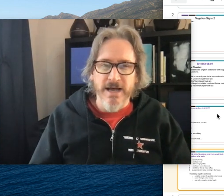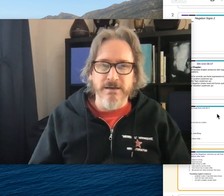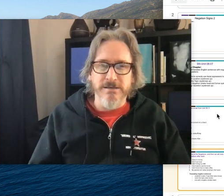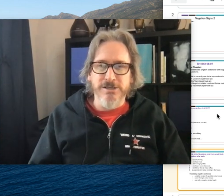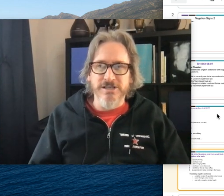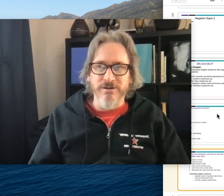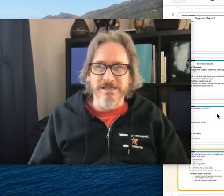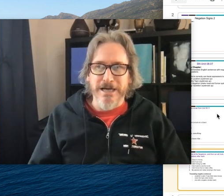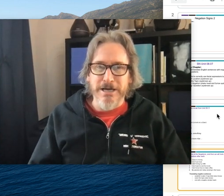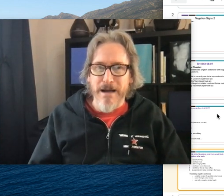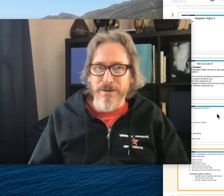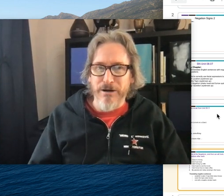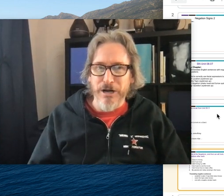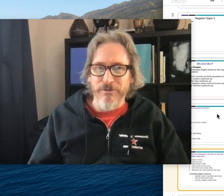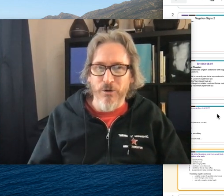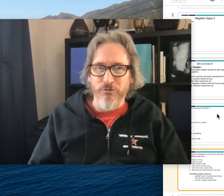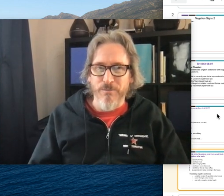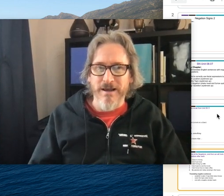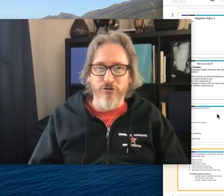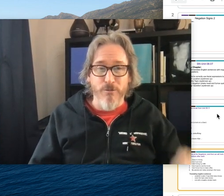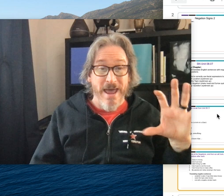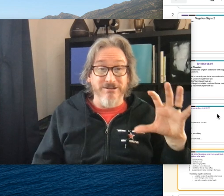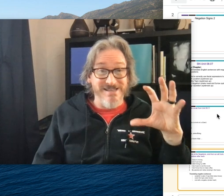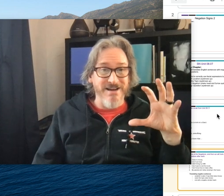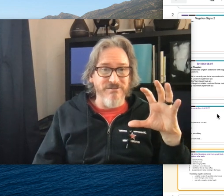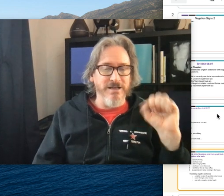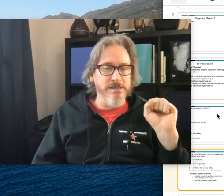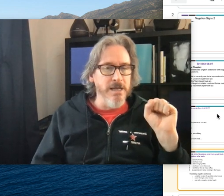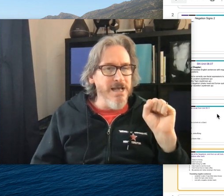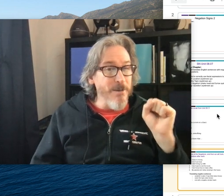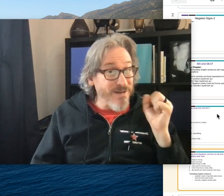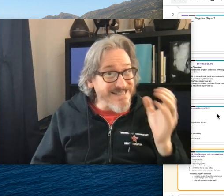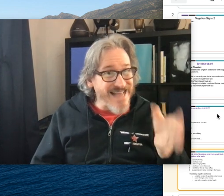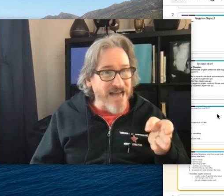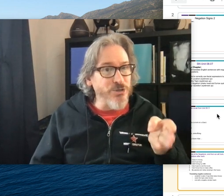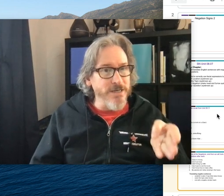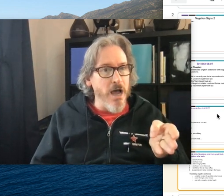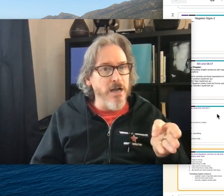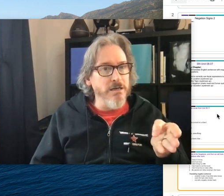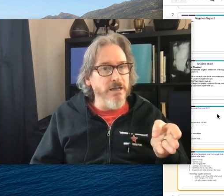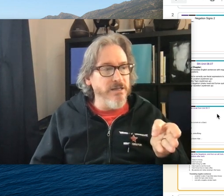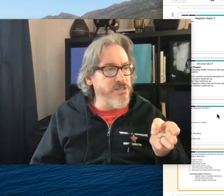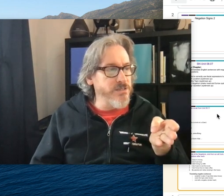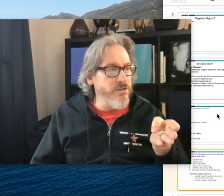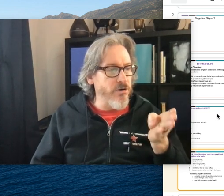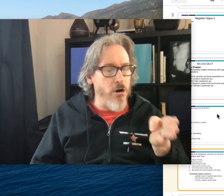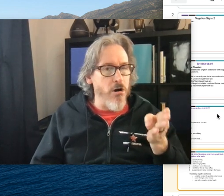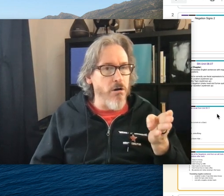And I know that sounds like a cop-out on the whole grammatical side of things, but it's actually not.